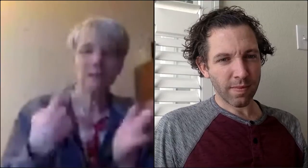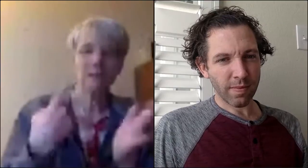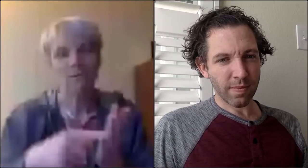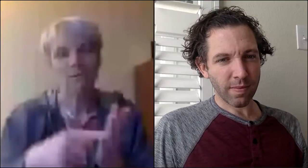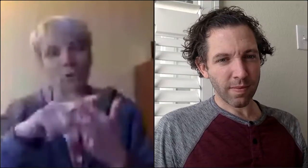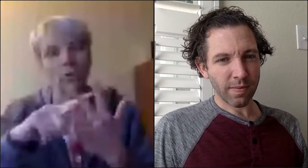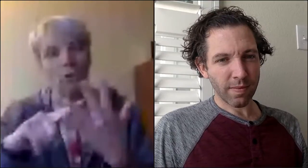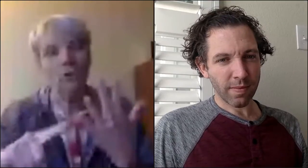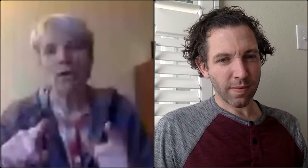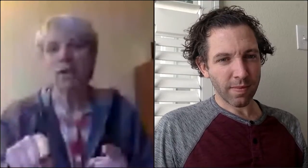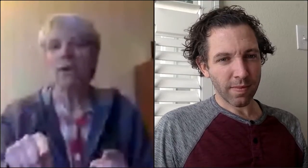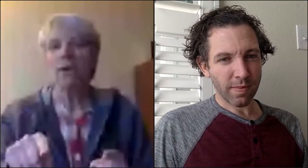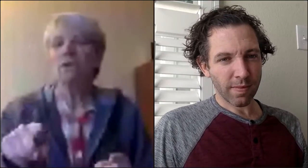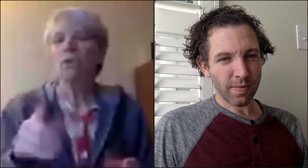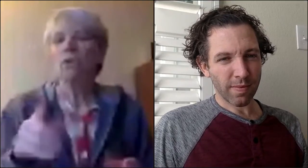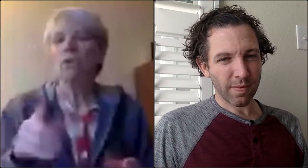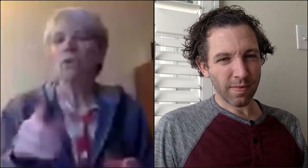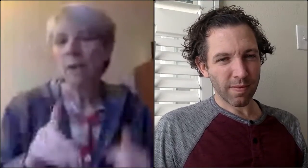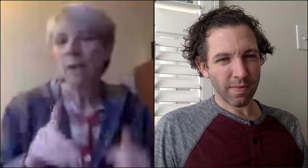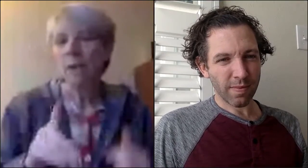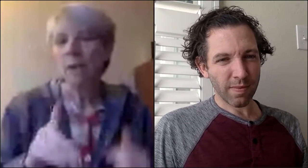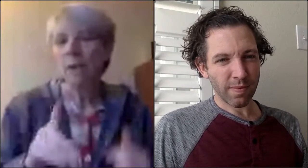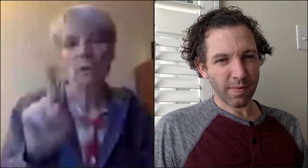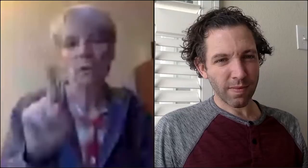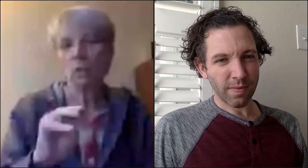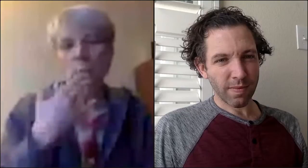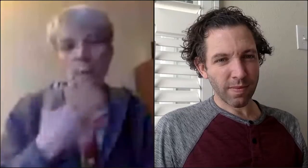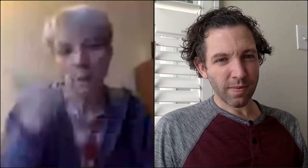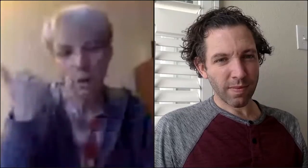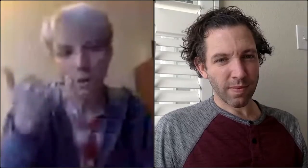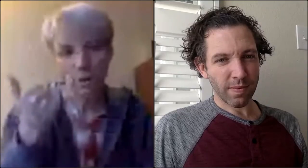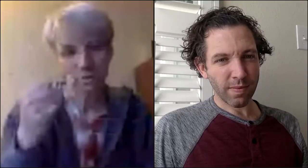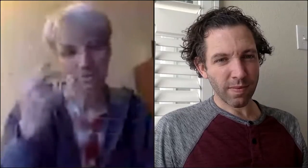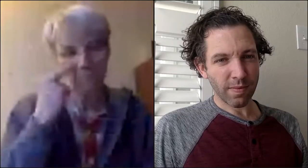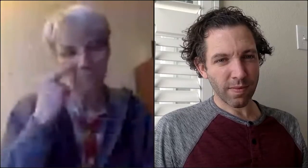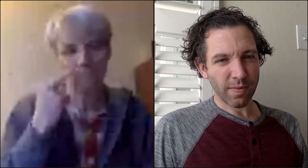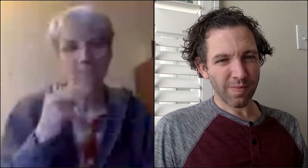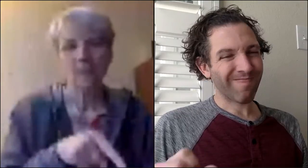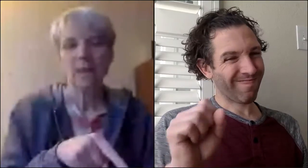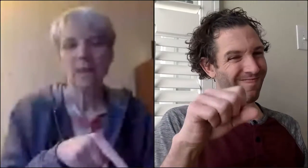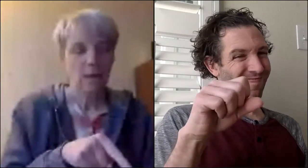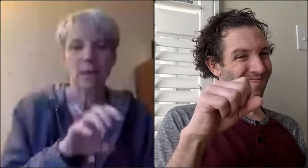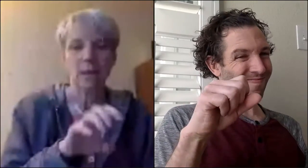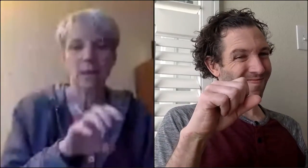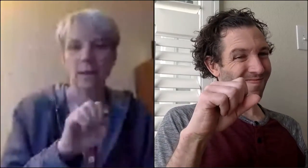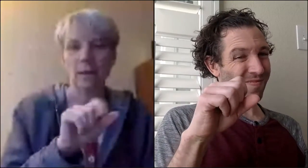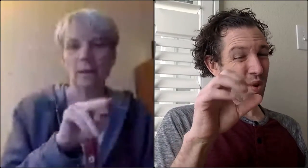platforms you have used that work. We have a very difficult limitation with the Zoom